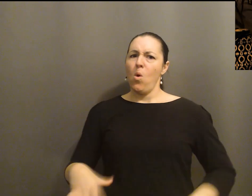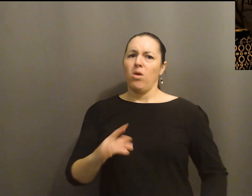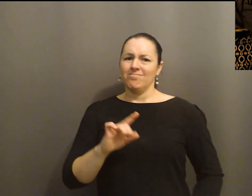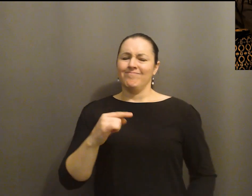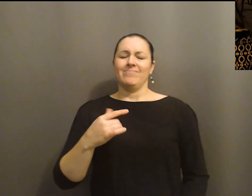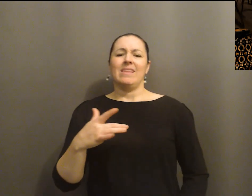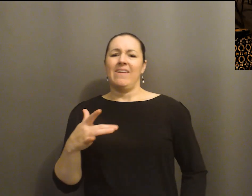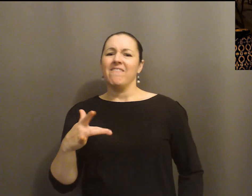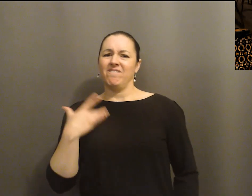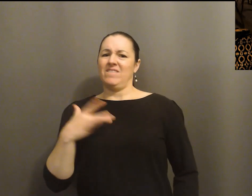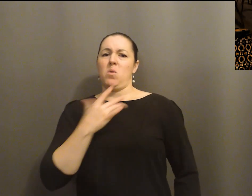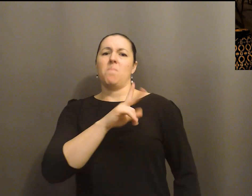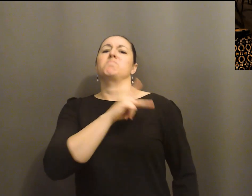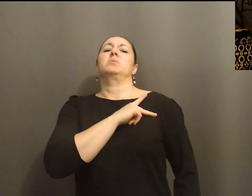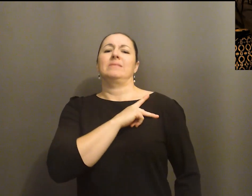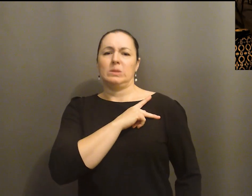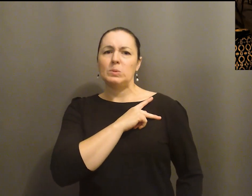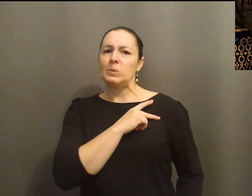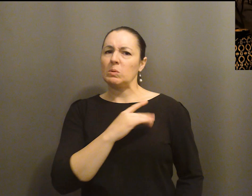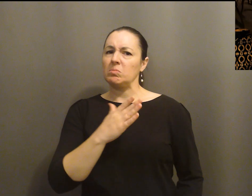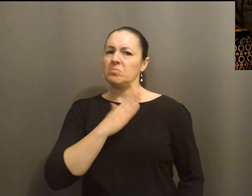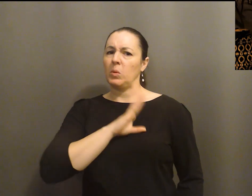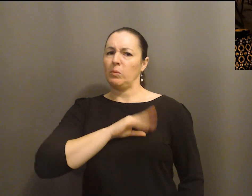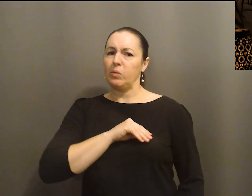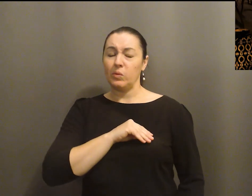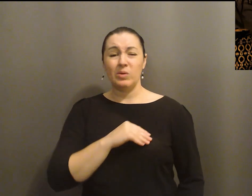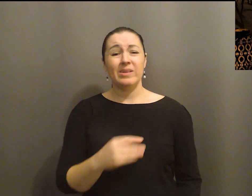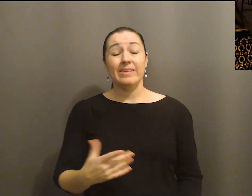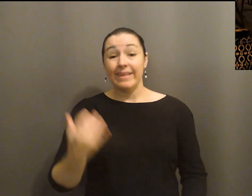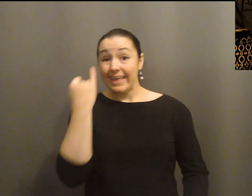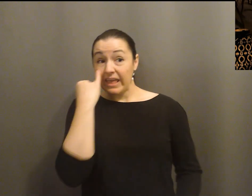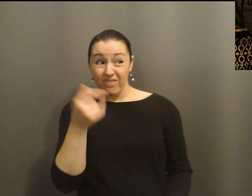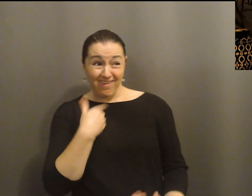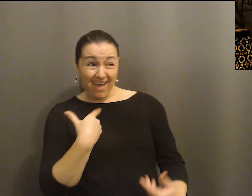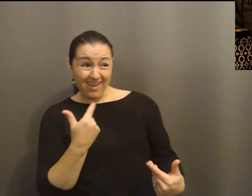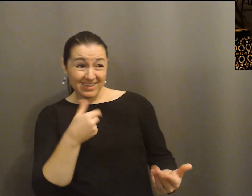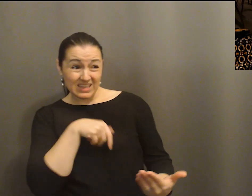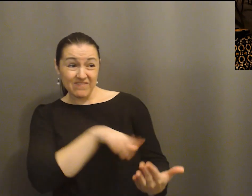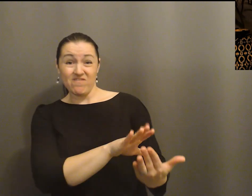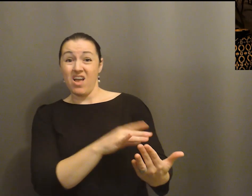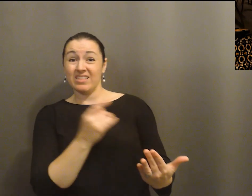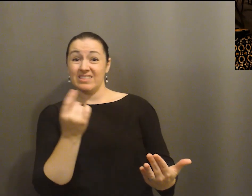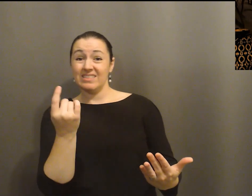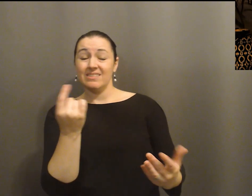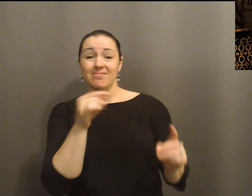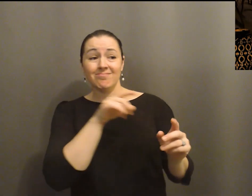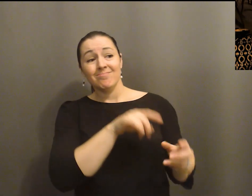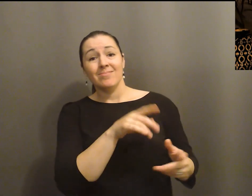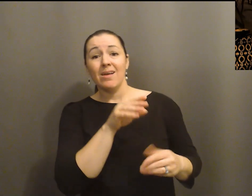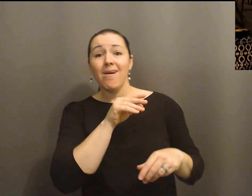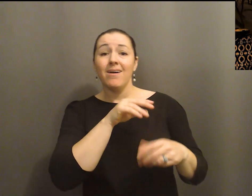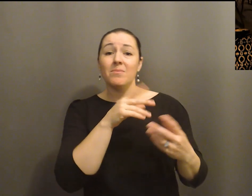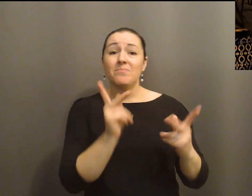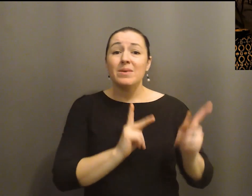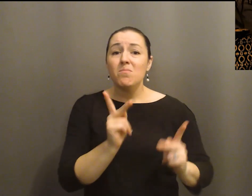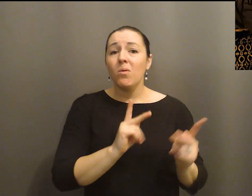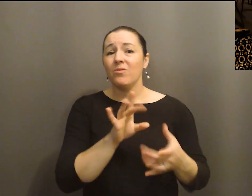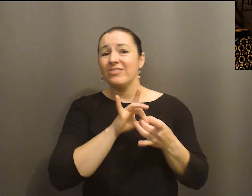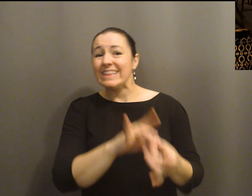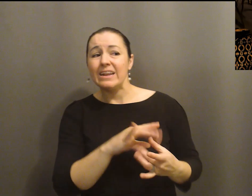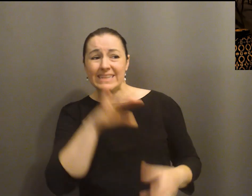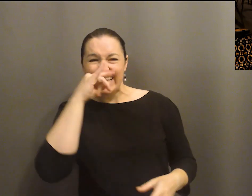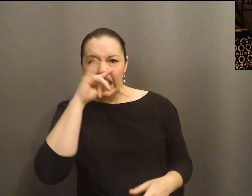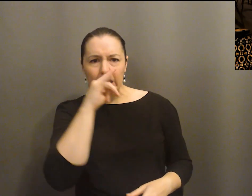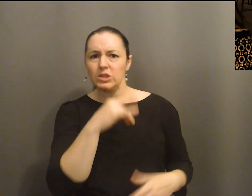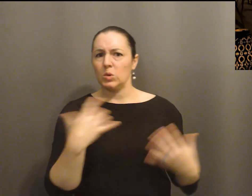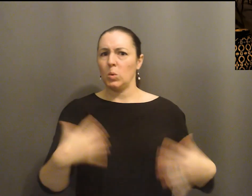For me as a pastor I can confront people On almost anything in life But if I confront them On their kids Oh they lose their minds And